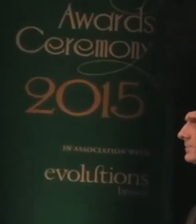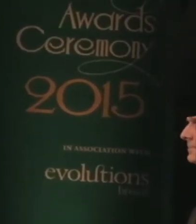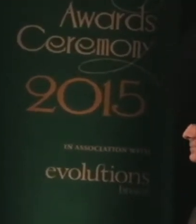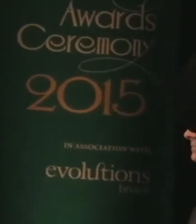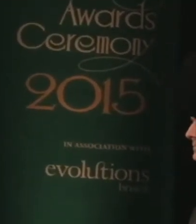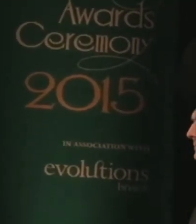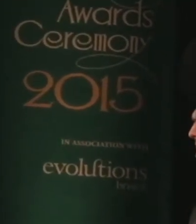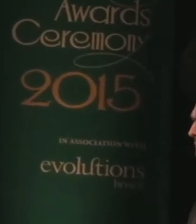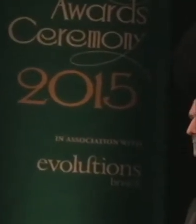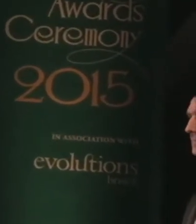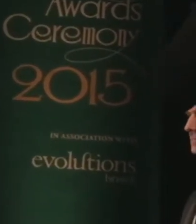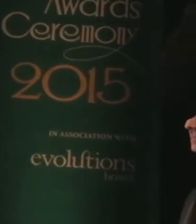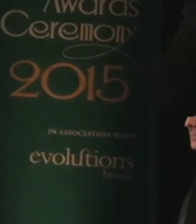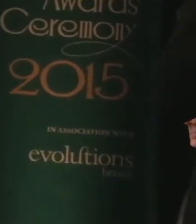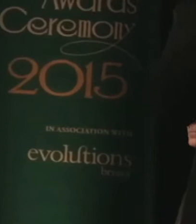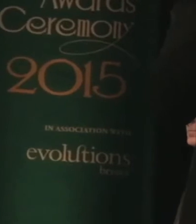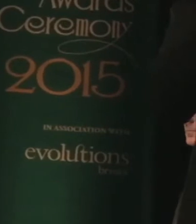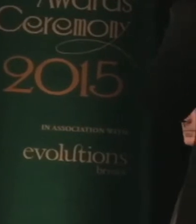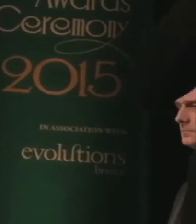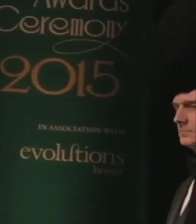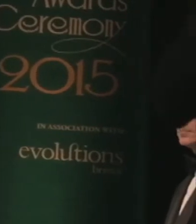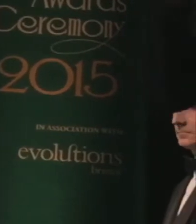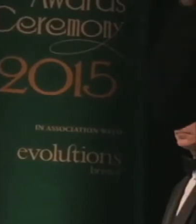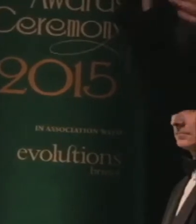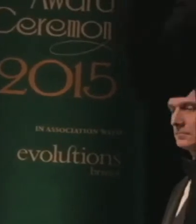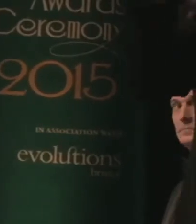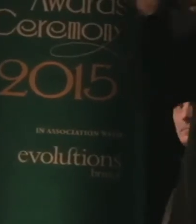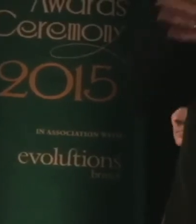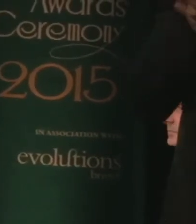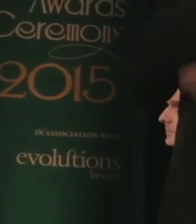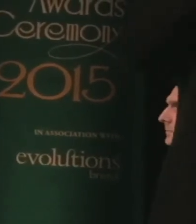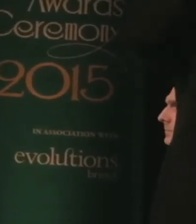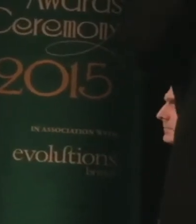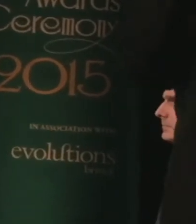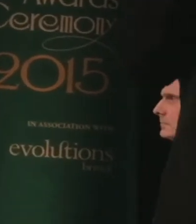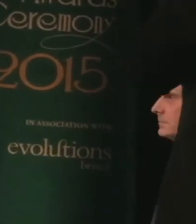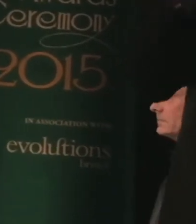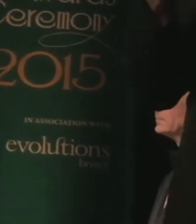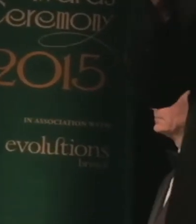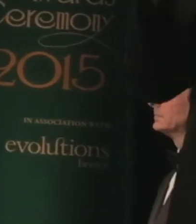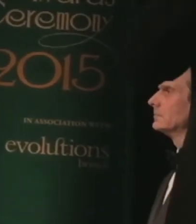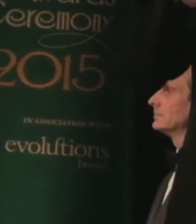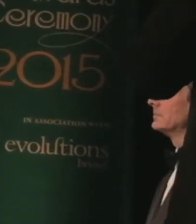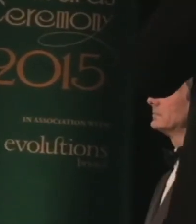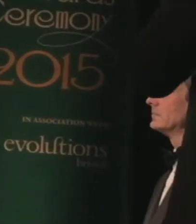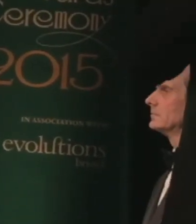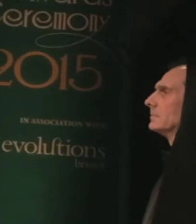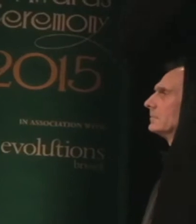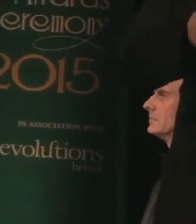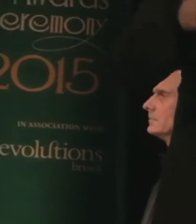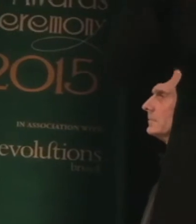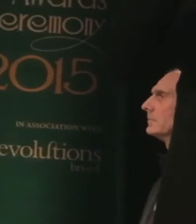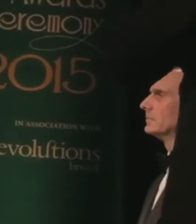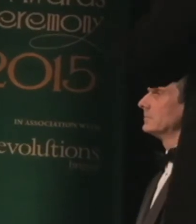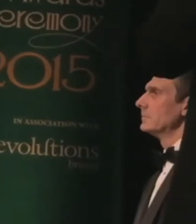So much, or come into the office so happy, and we're just privileged, and I feel